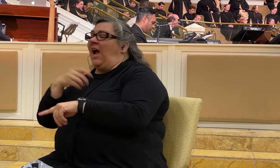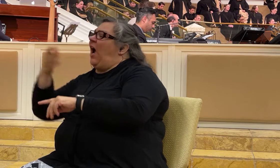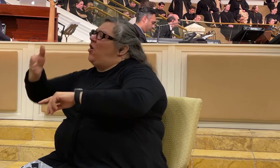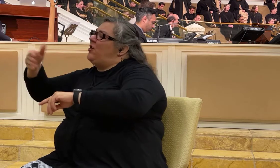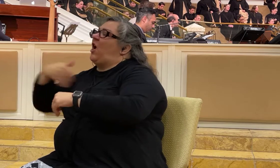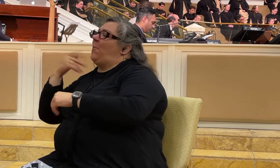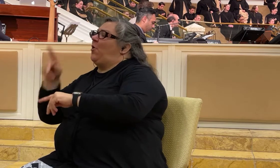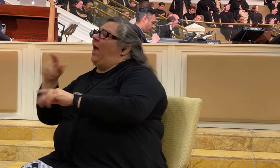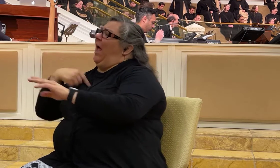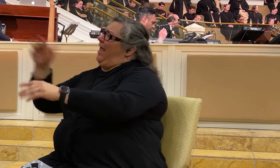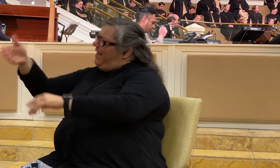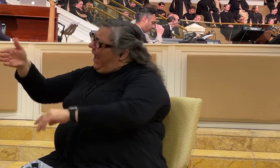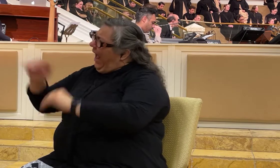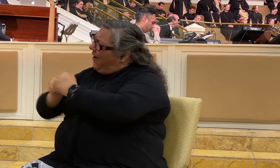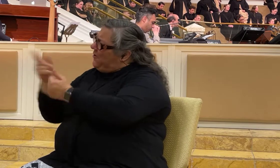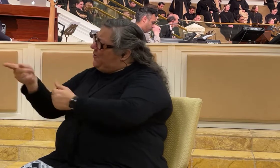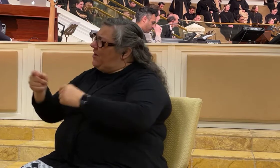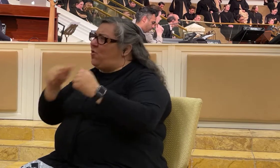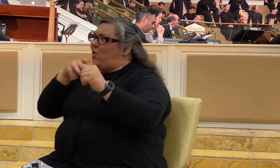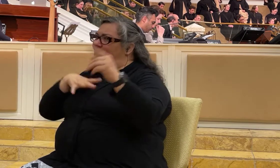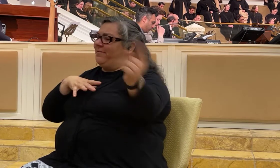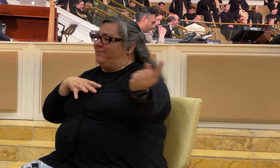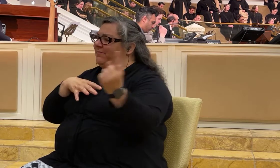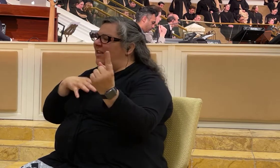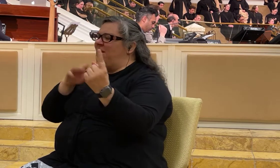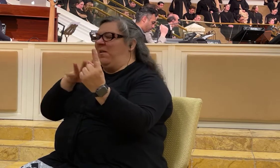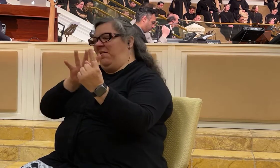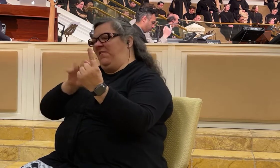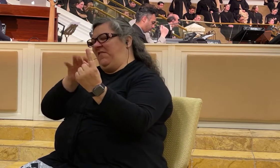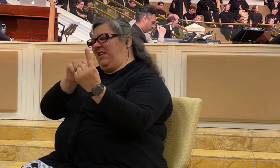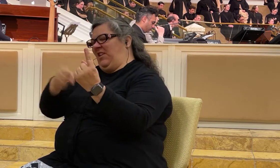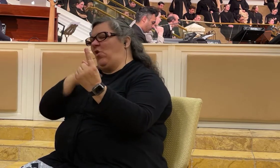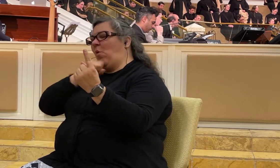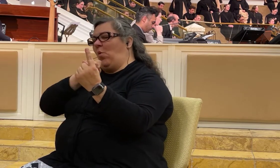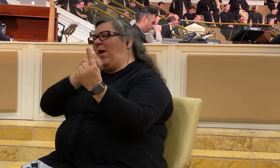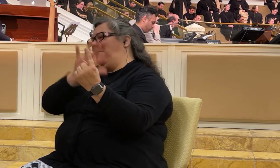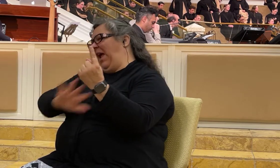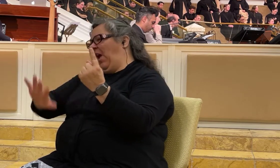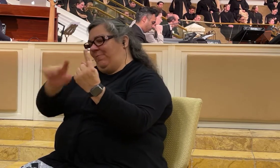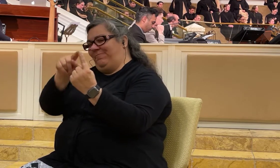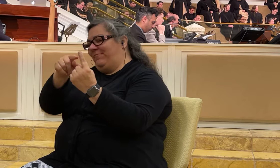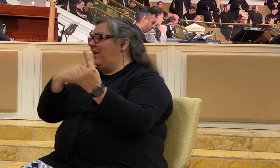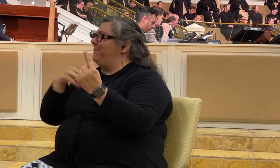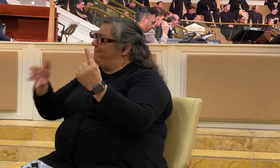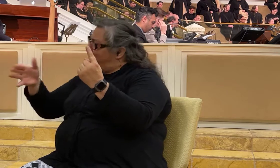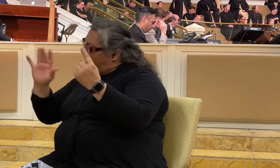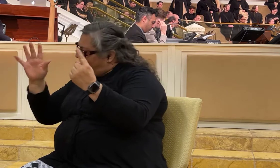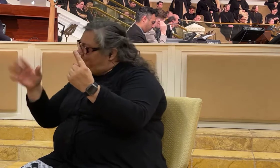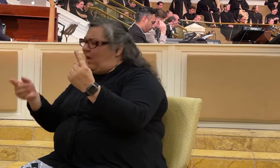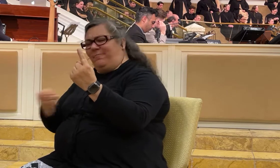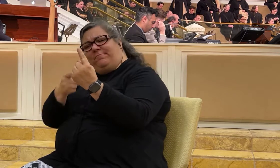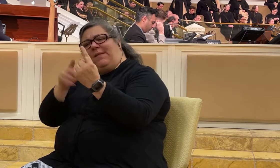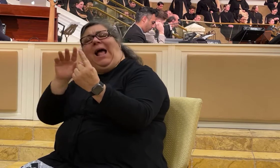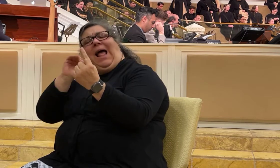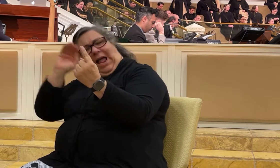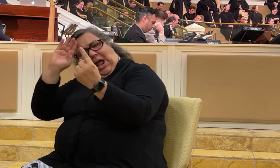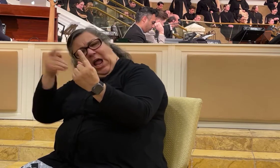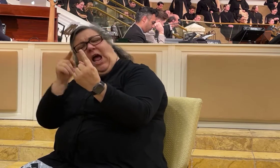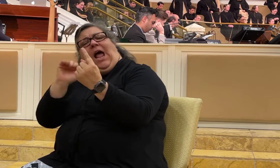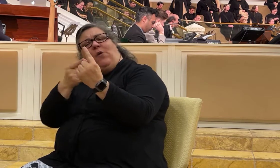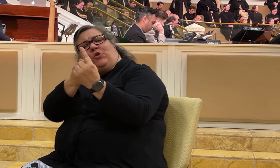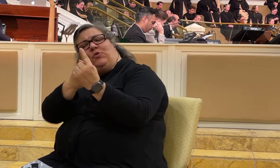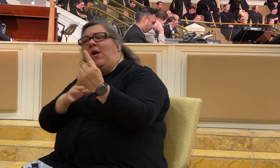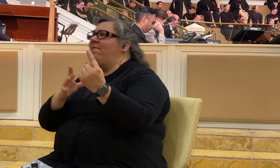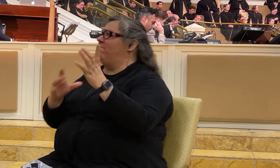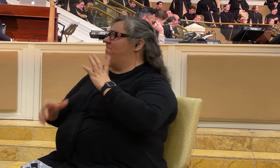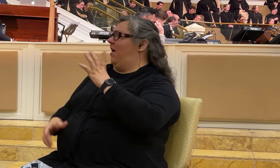person, how you doing? And this woman, oh, she's probably 50, she was standing there, and I said, how are you doing? She said, fine. I said, what are you